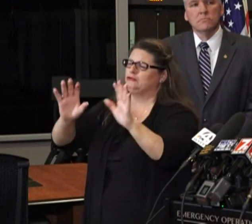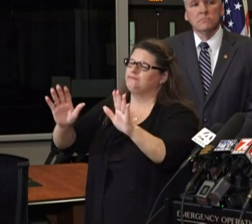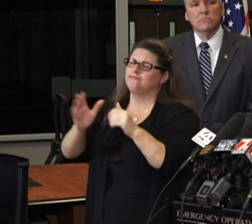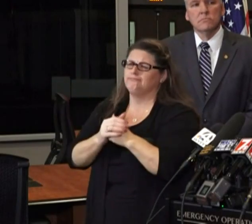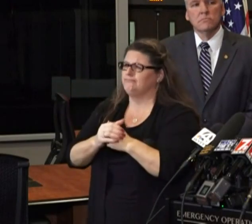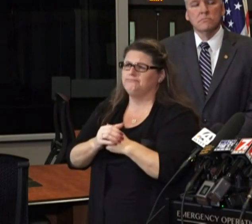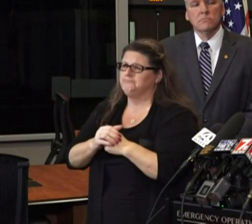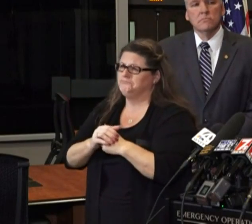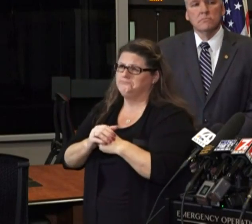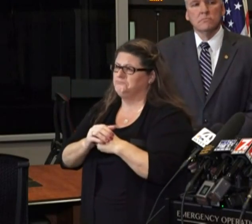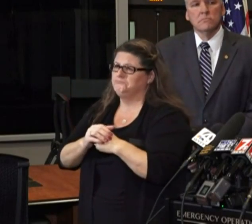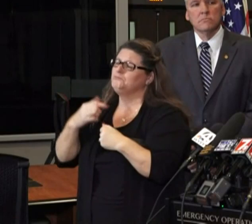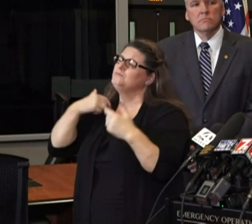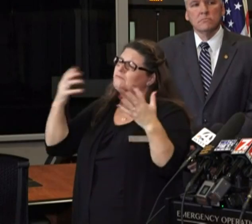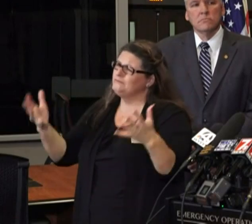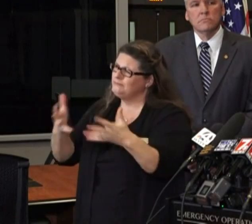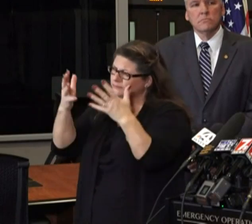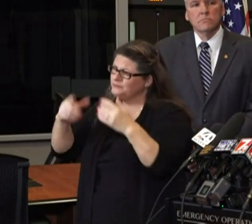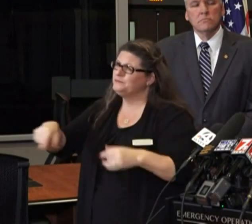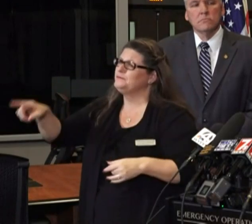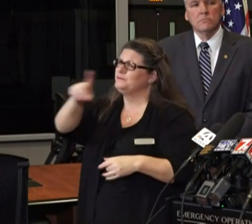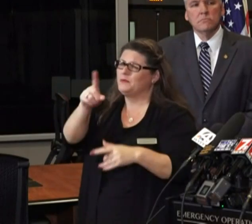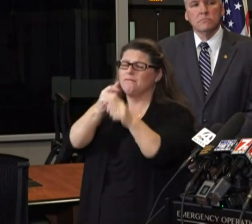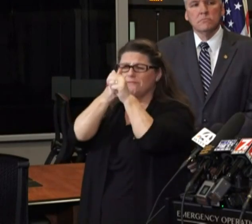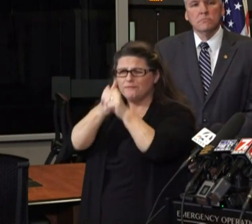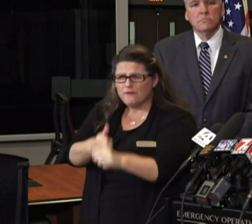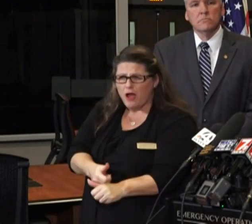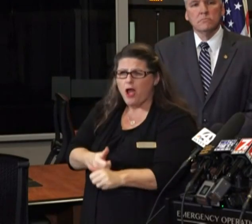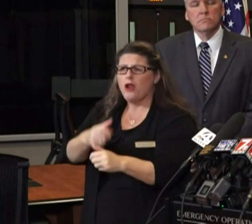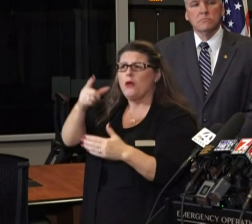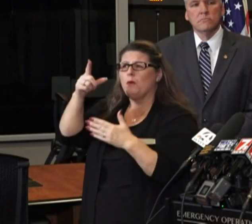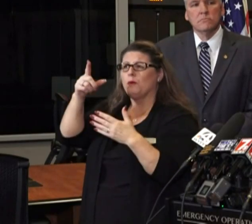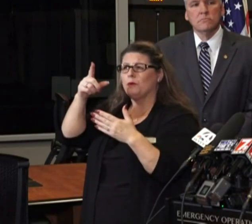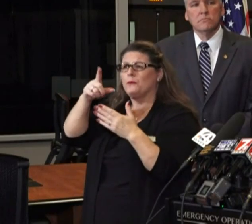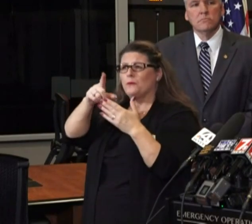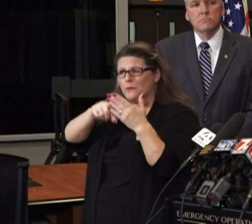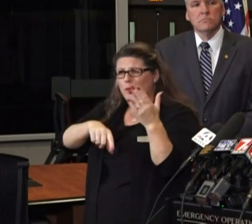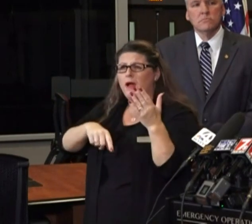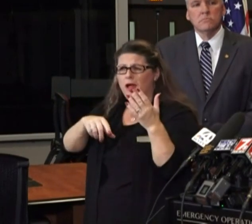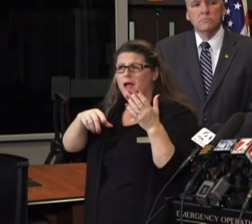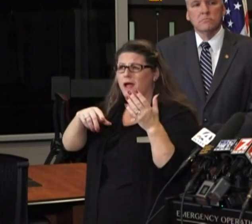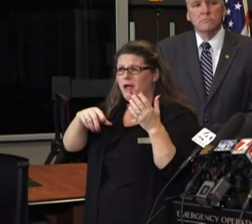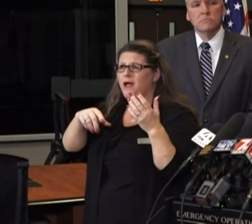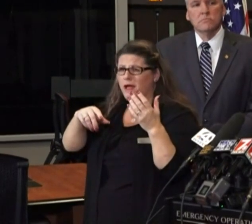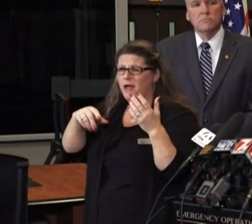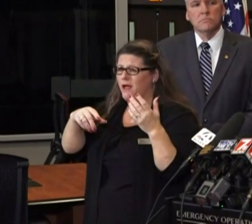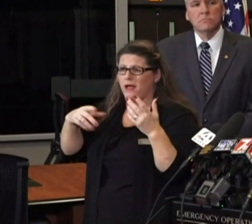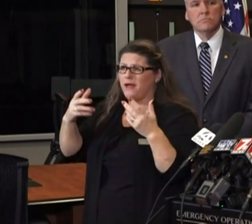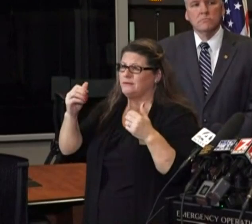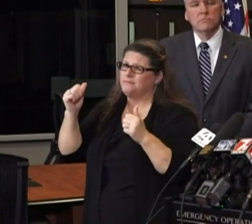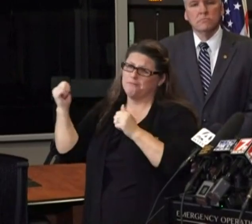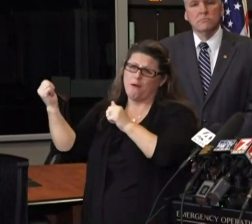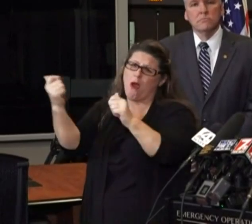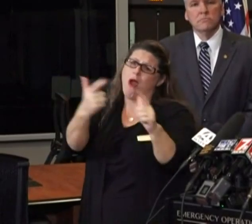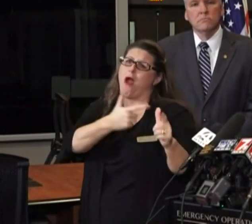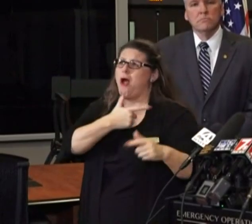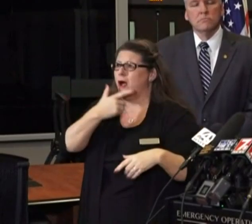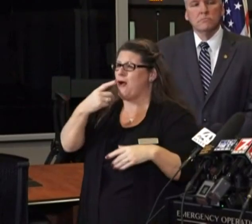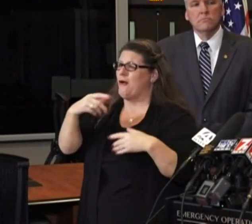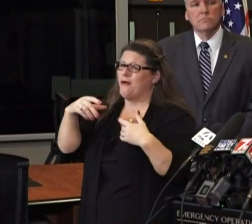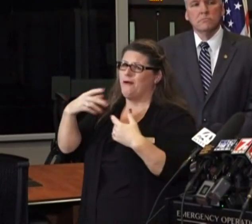people to follow the instructions that have been given by virtually every healthcare